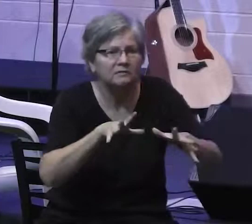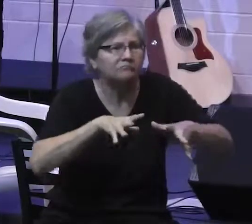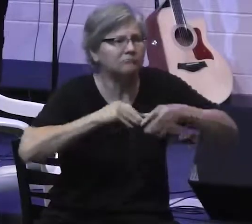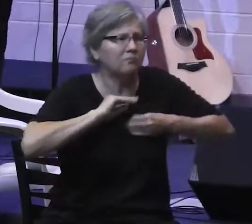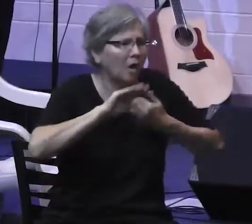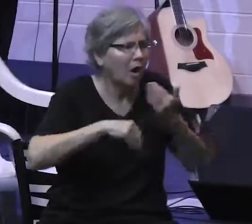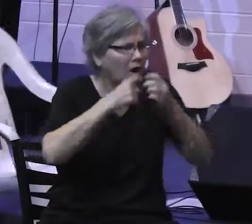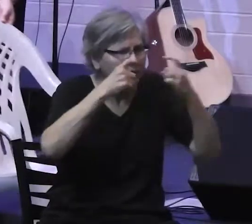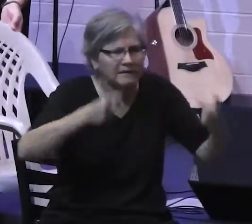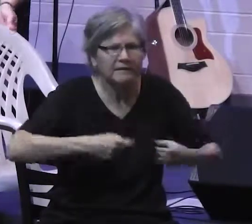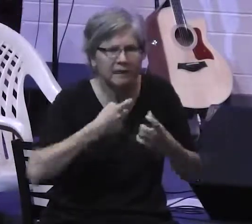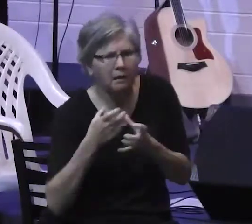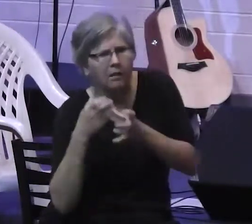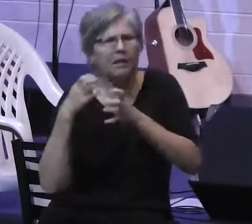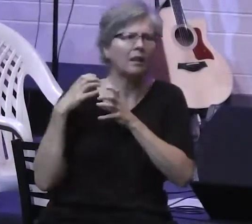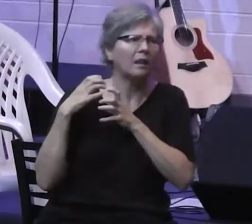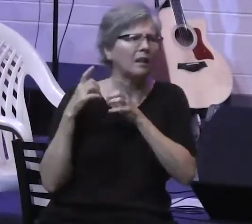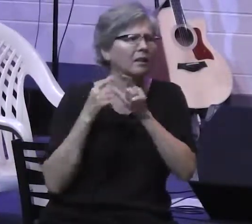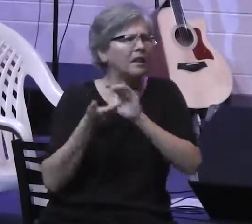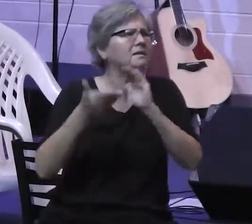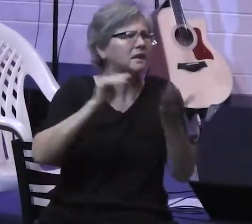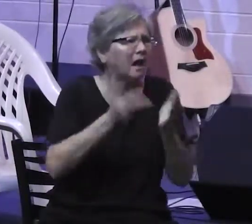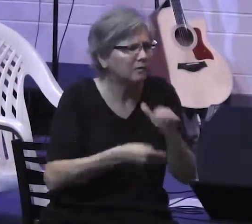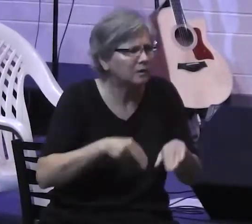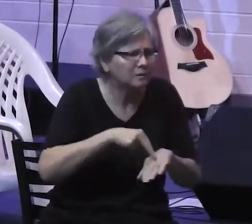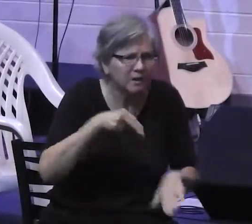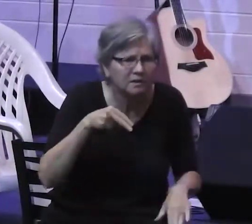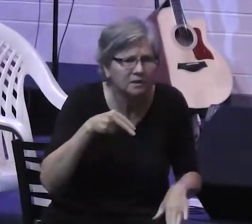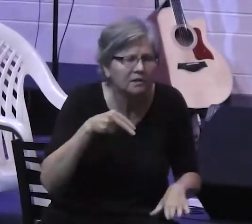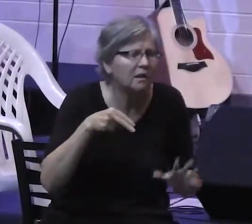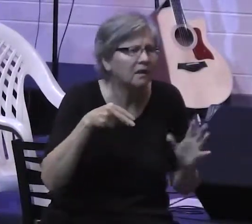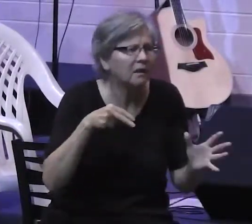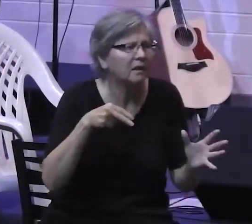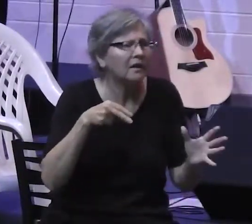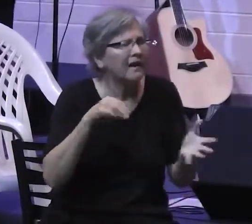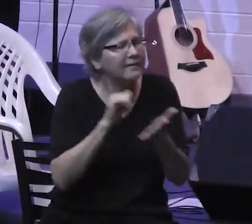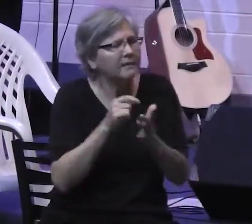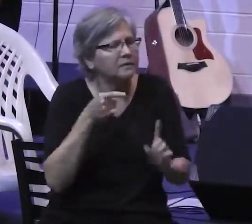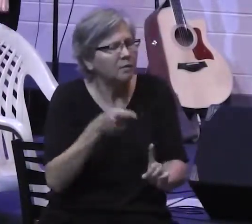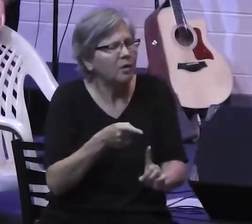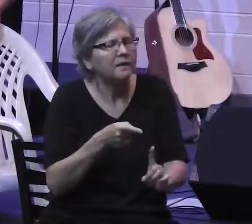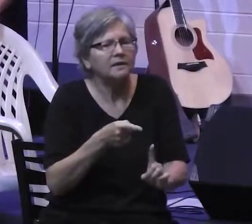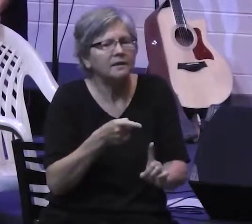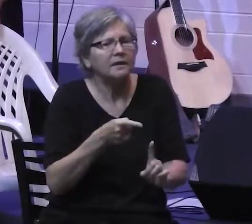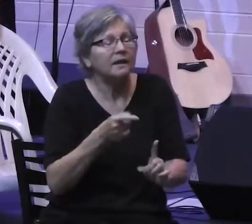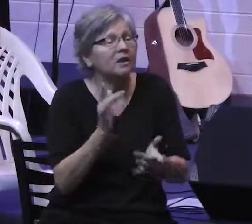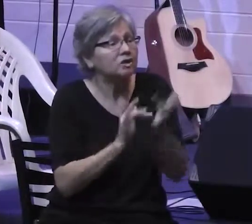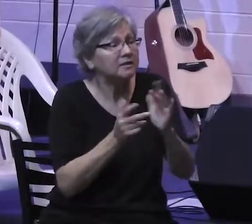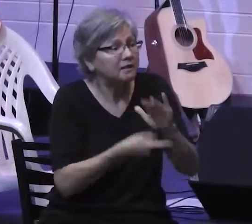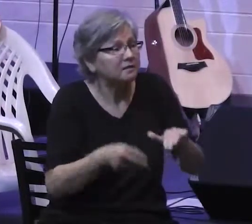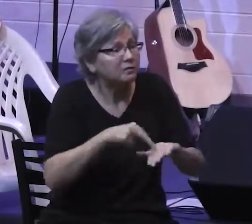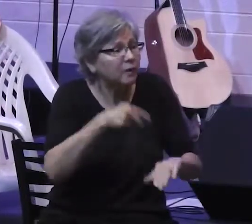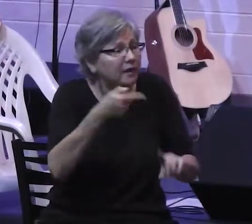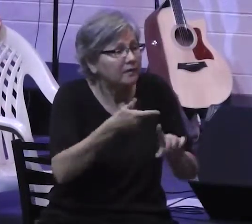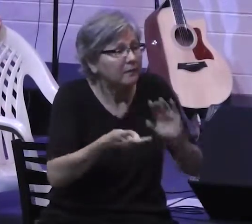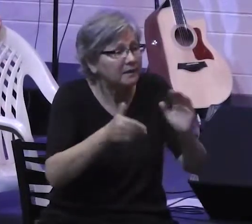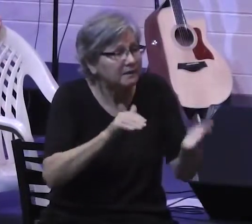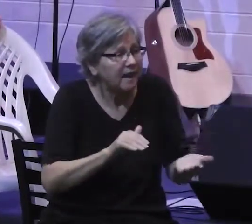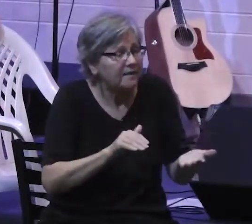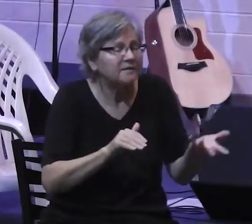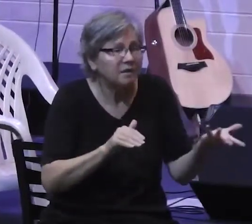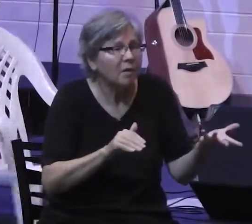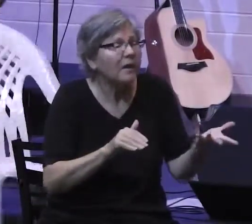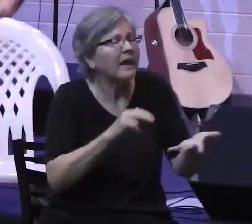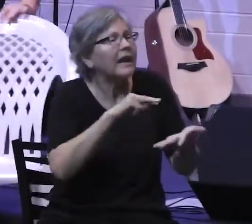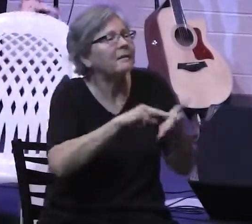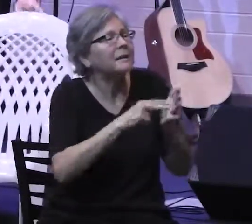fact, don't we believe that unless you believe that Jesus did this for you and was raised from the dead, that actually there's a real possibility that you could go there? I